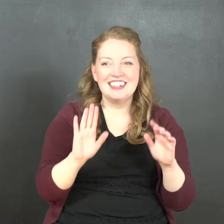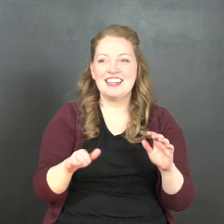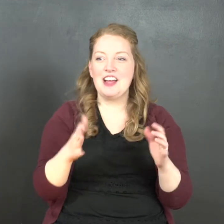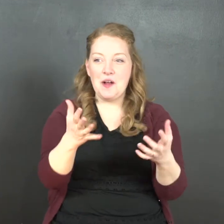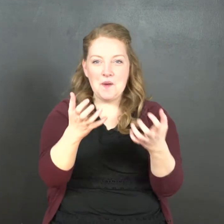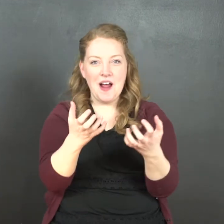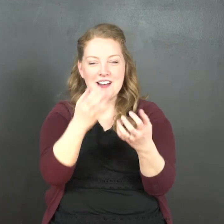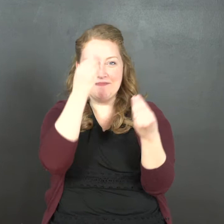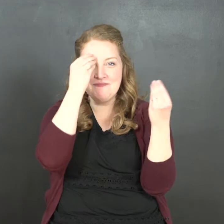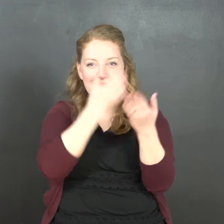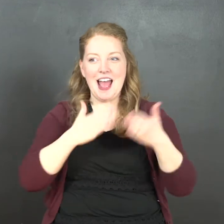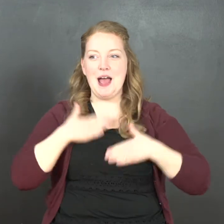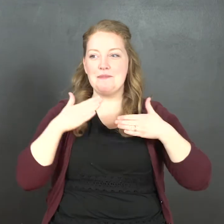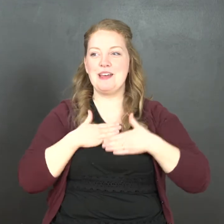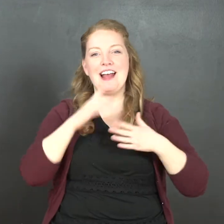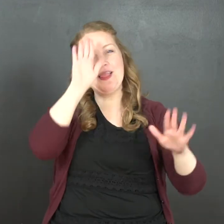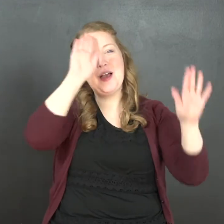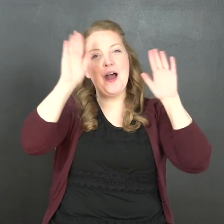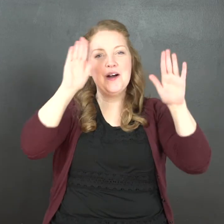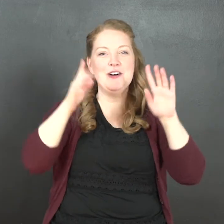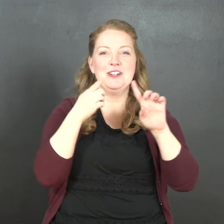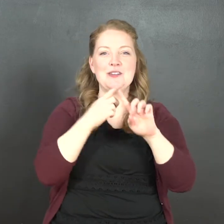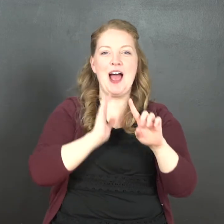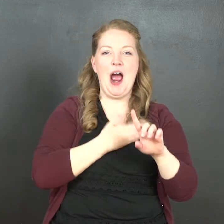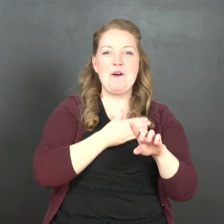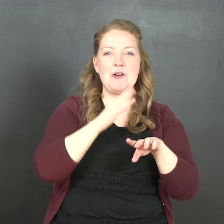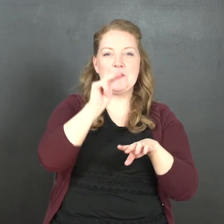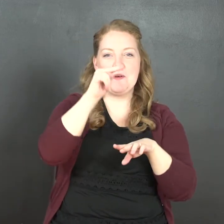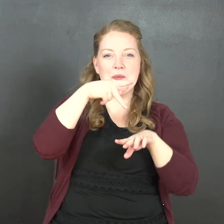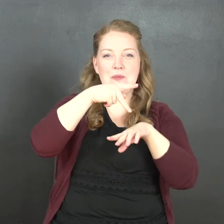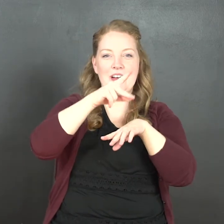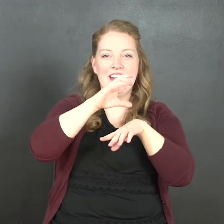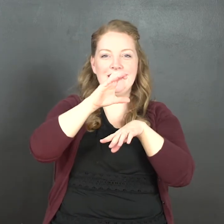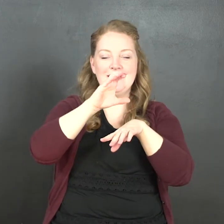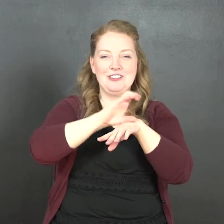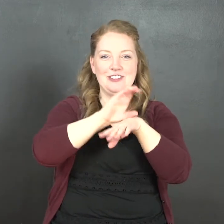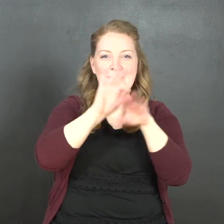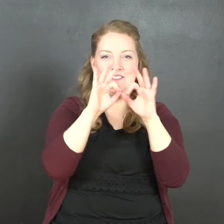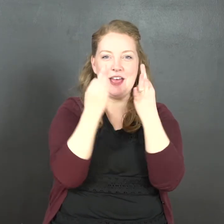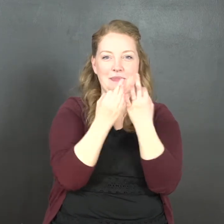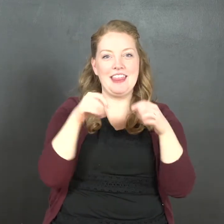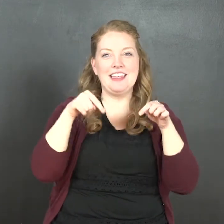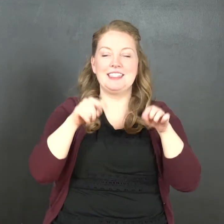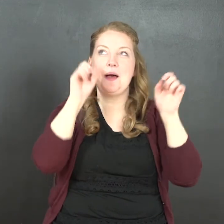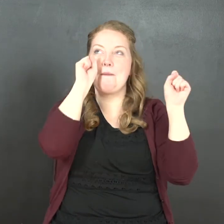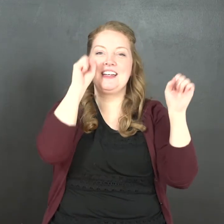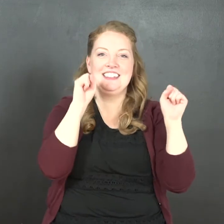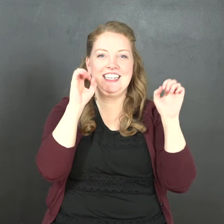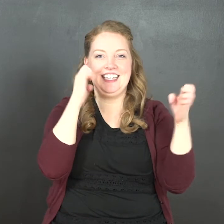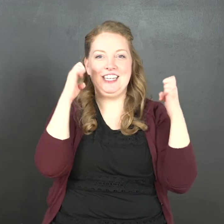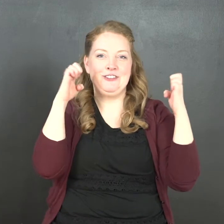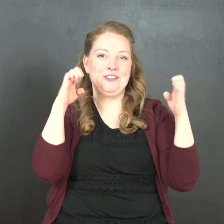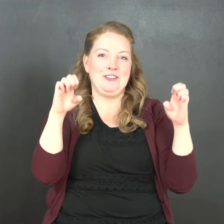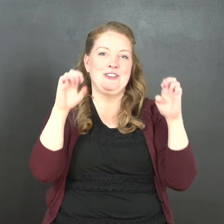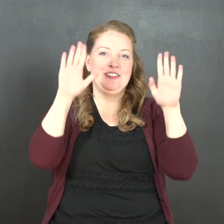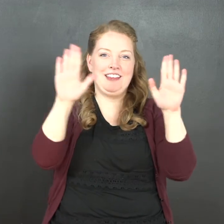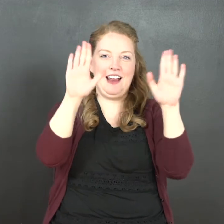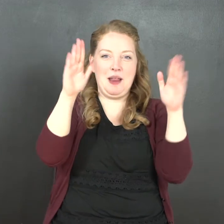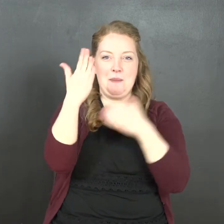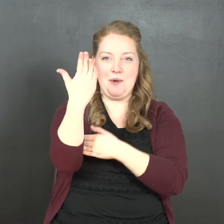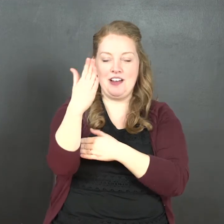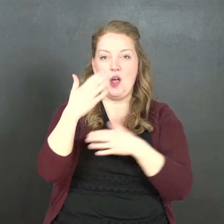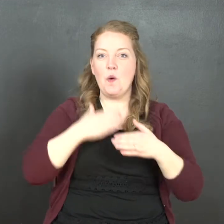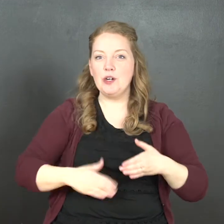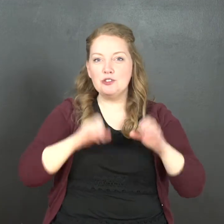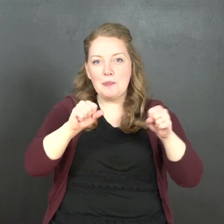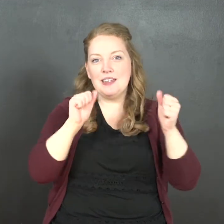Hi, everybody. We want to give a warm greeting to our North Point family on this fine Easter Sunday morning. We wish that we could be